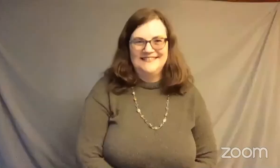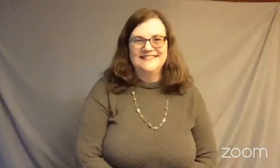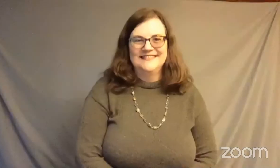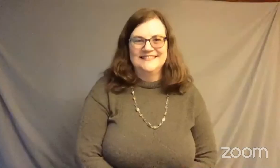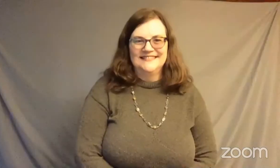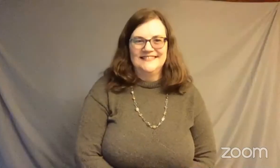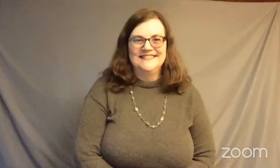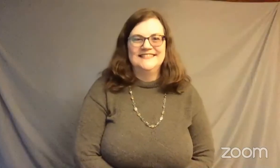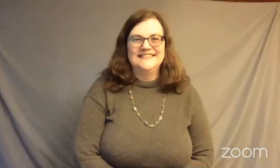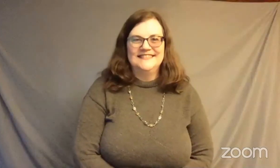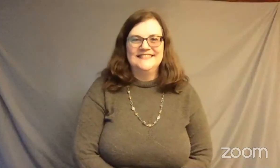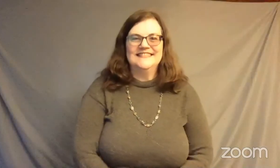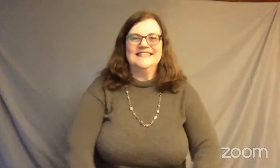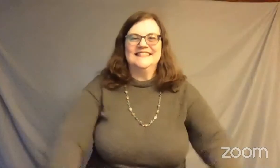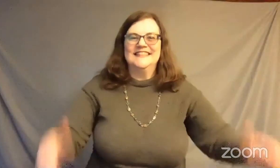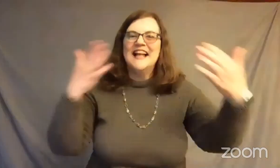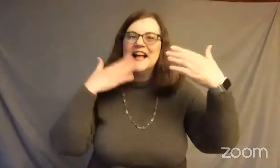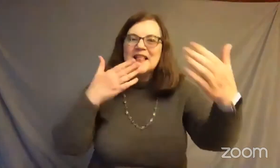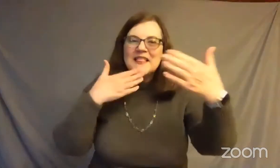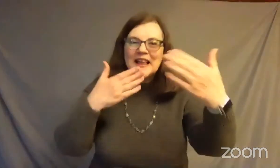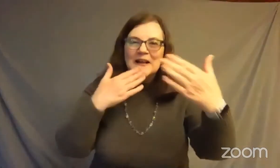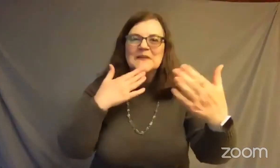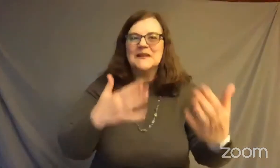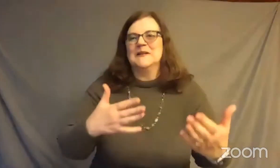Quite a complex setup of interpreters. So